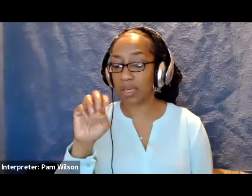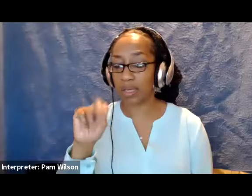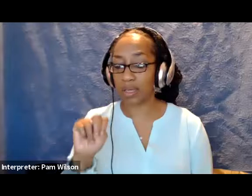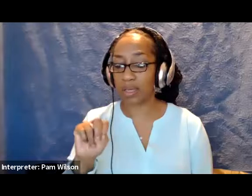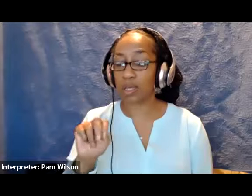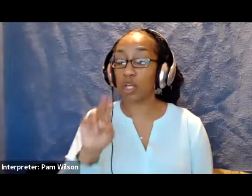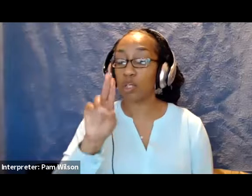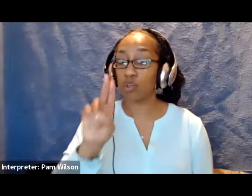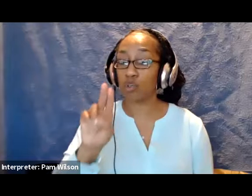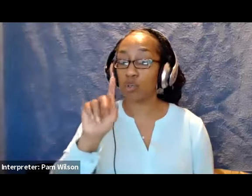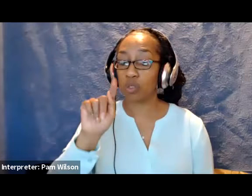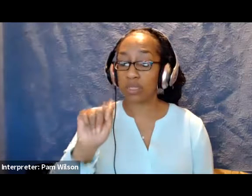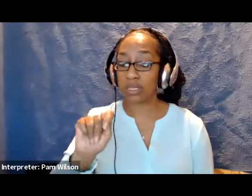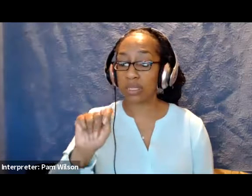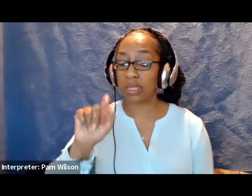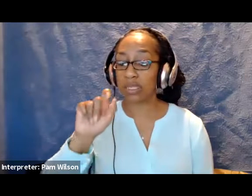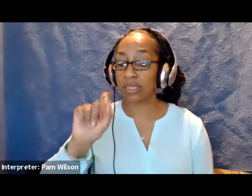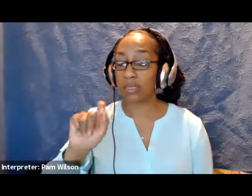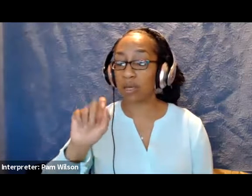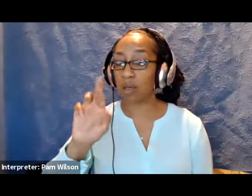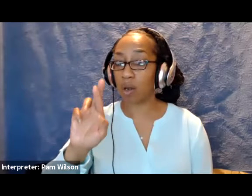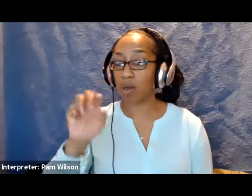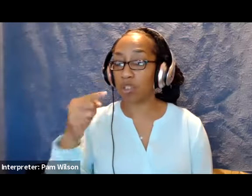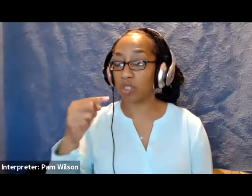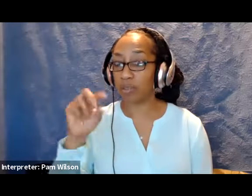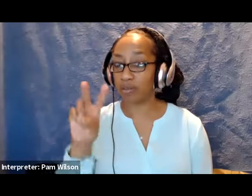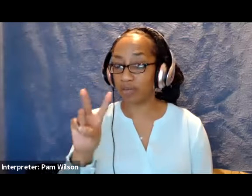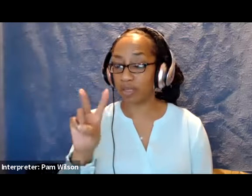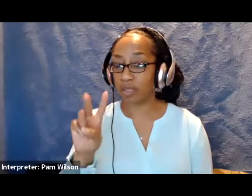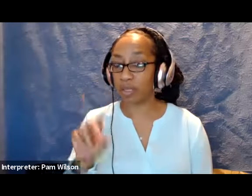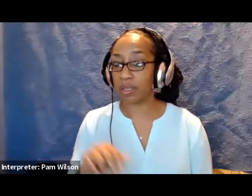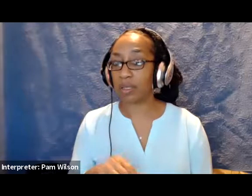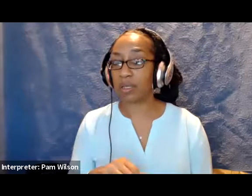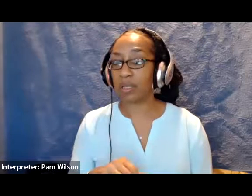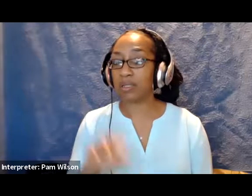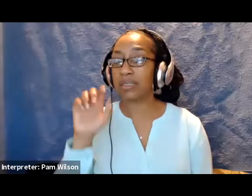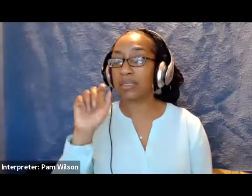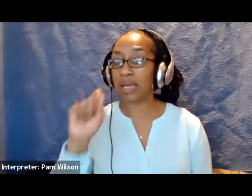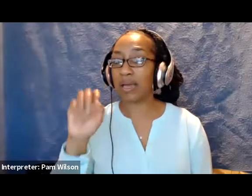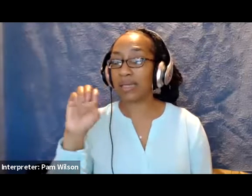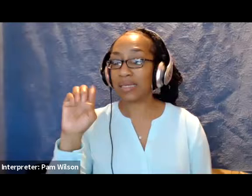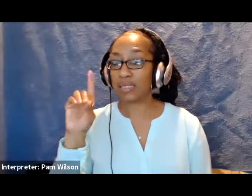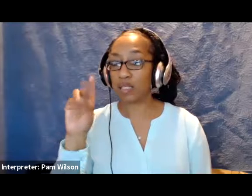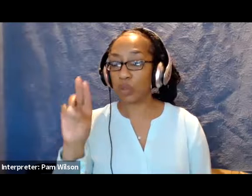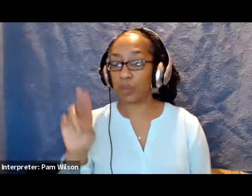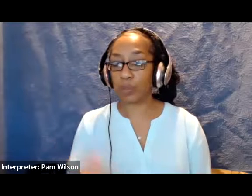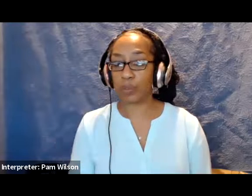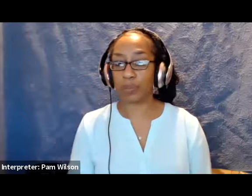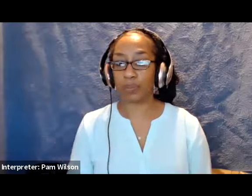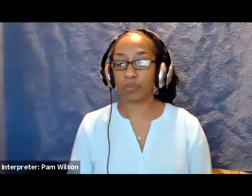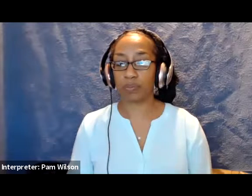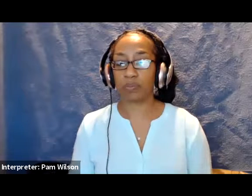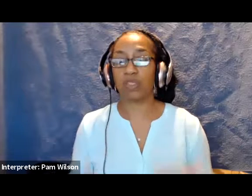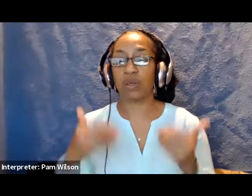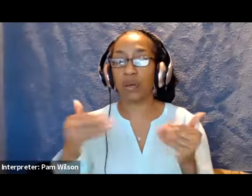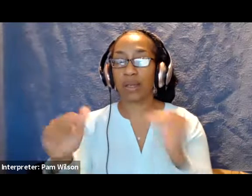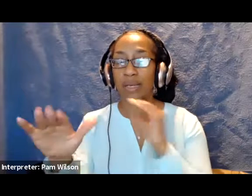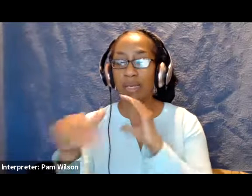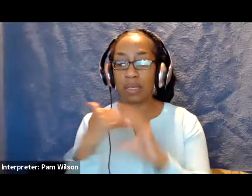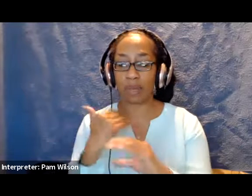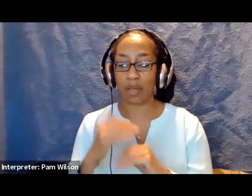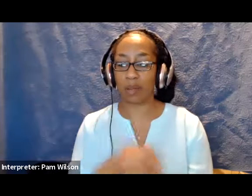barbara.schoen@utrgv.edu. It's University of Texas Rio Grande Valley.edu. All right, so feel free to email me.